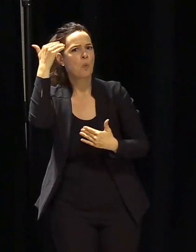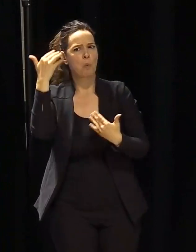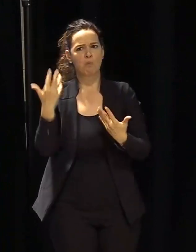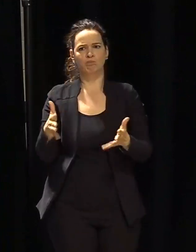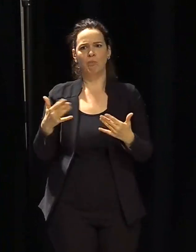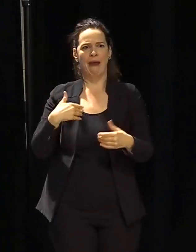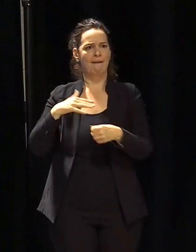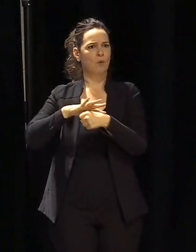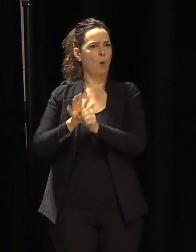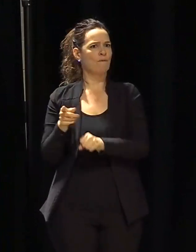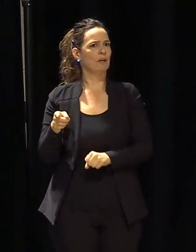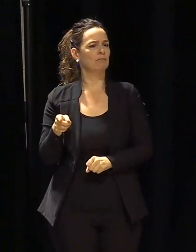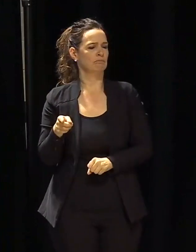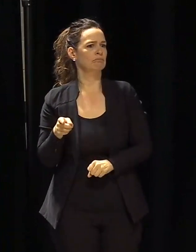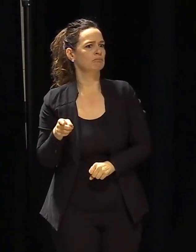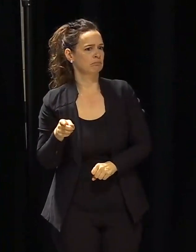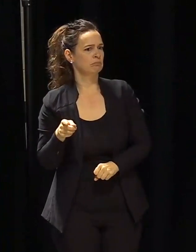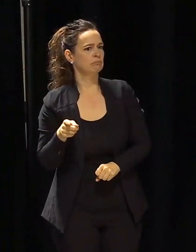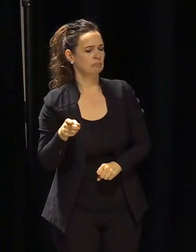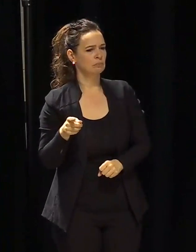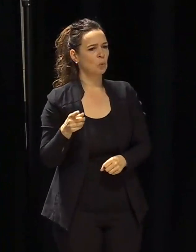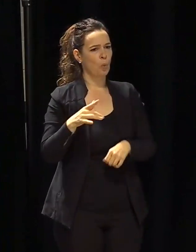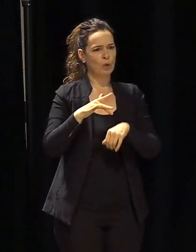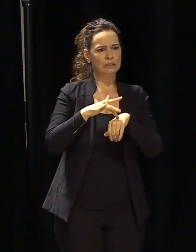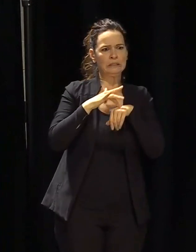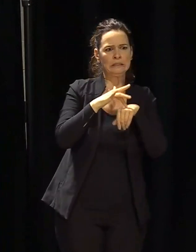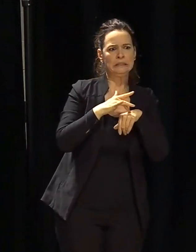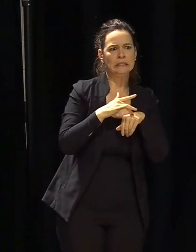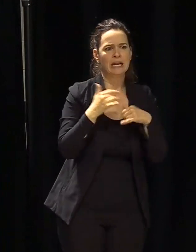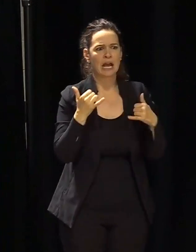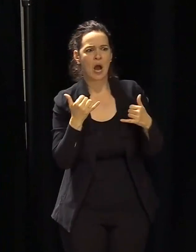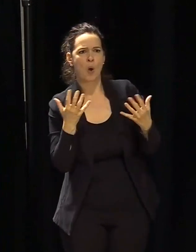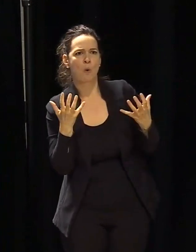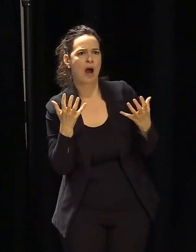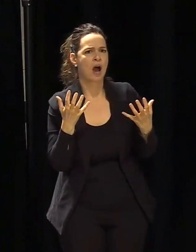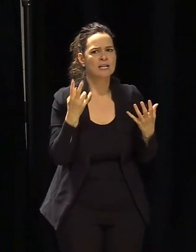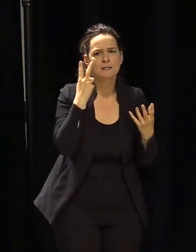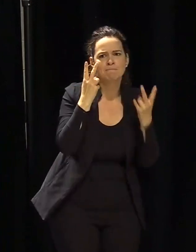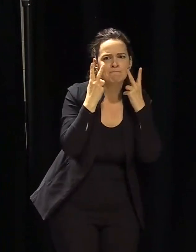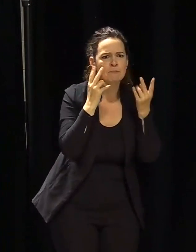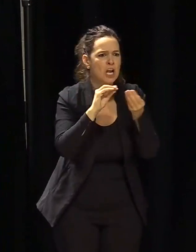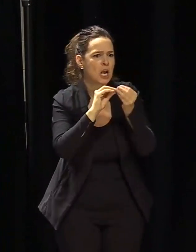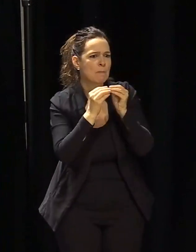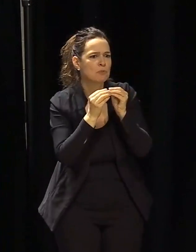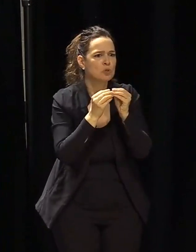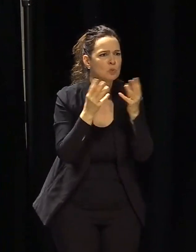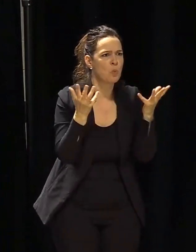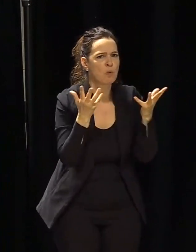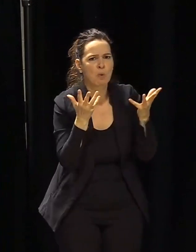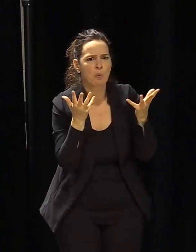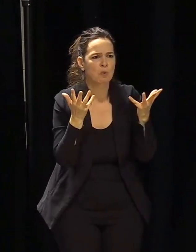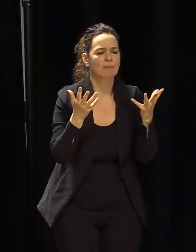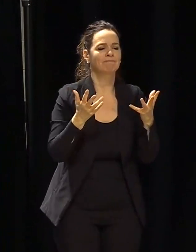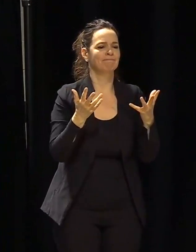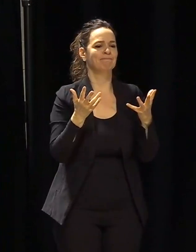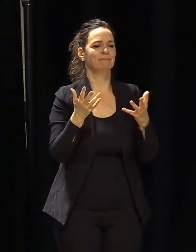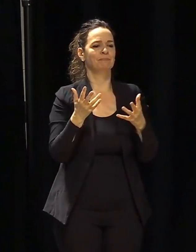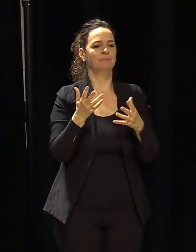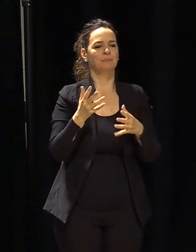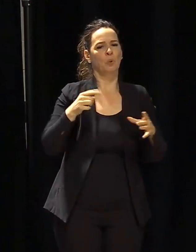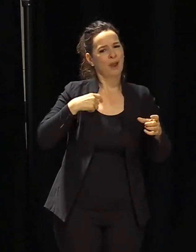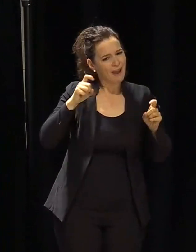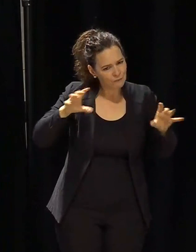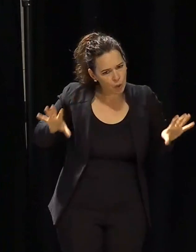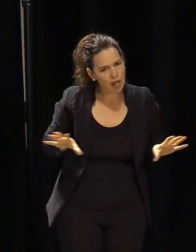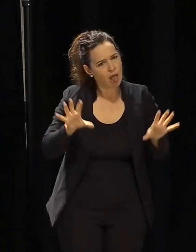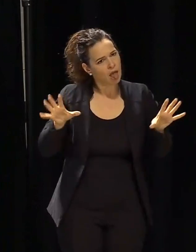day. For us, if we're out there proactively on offense trying to find cases, that's good, because then we get